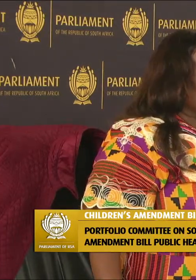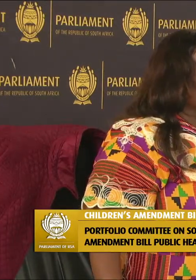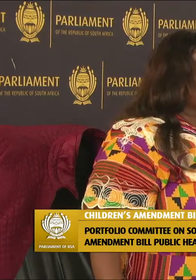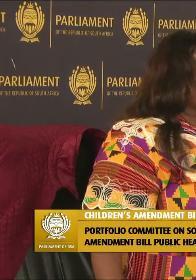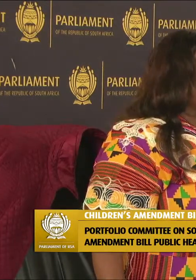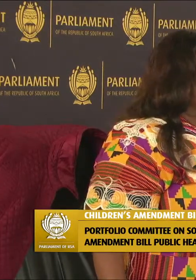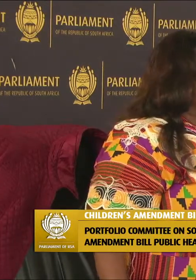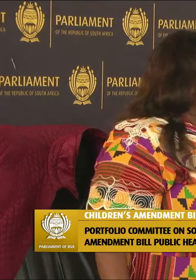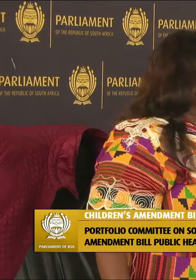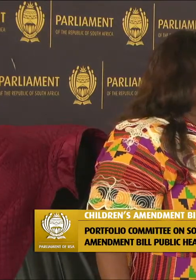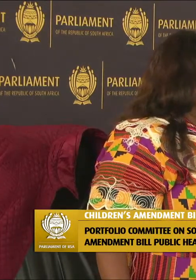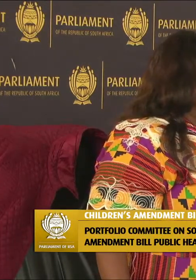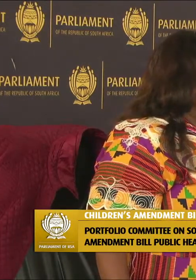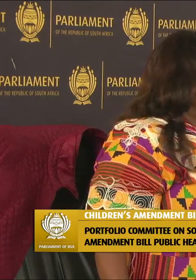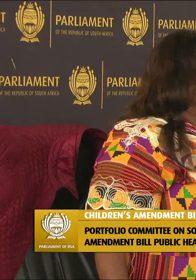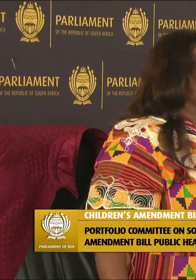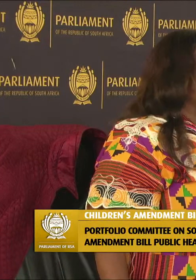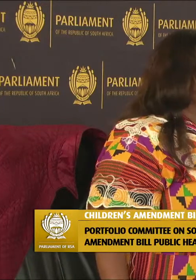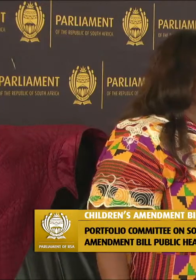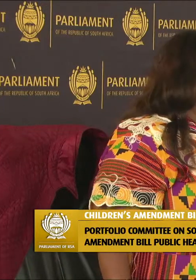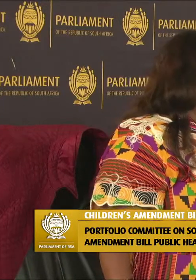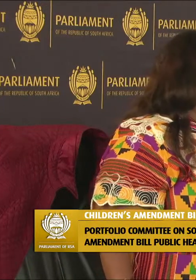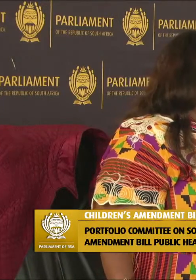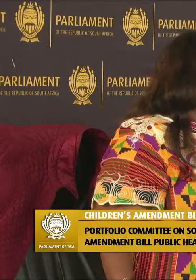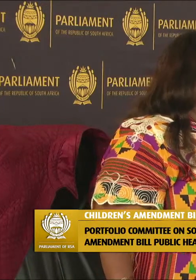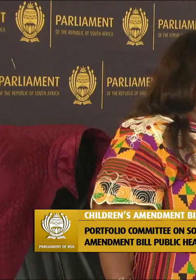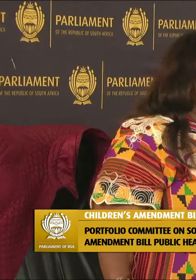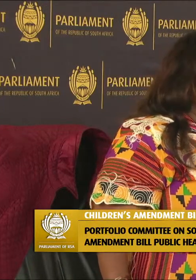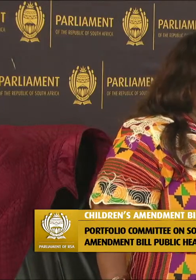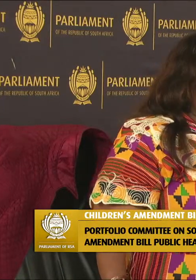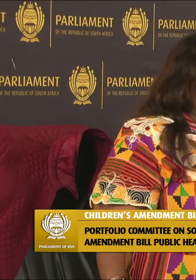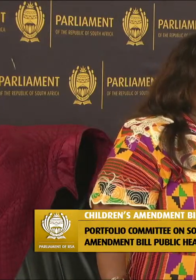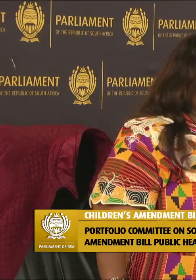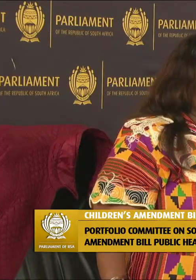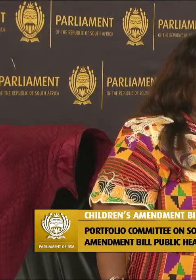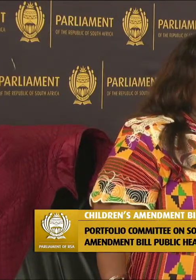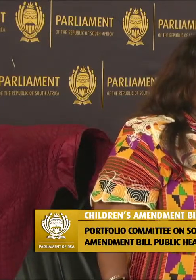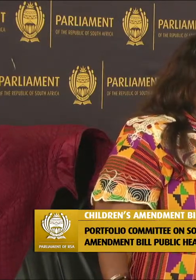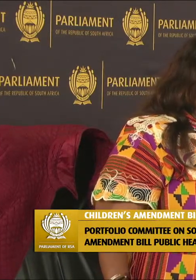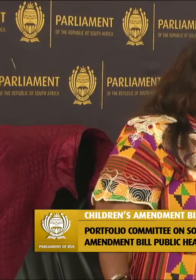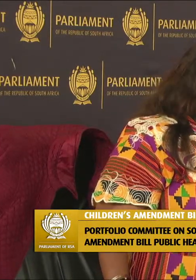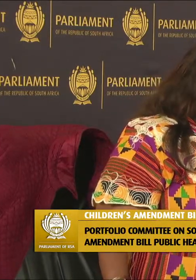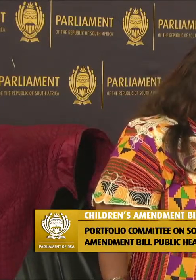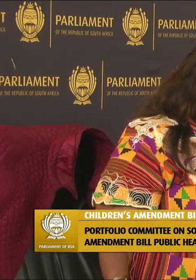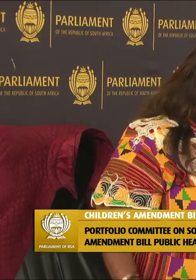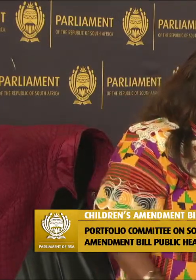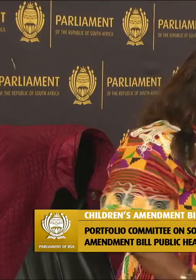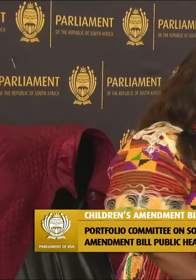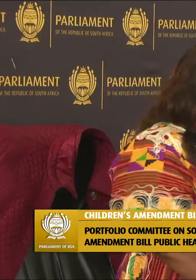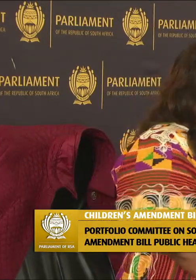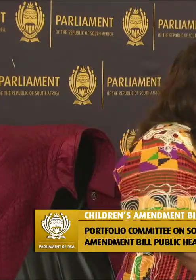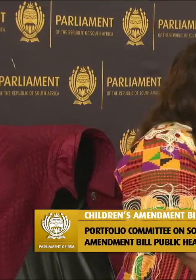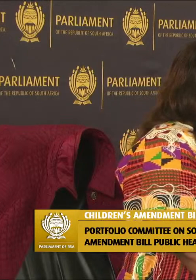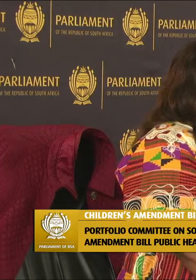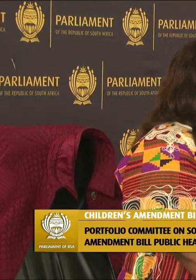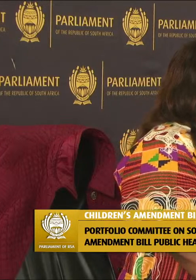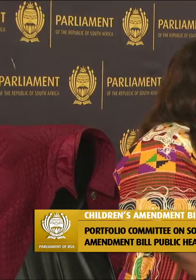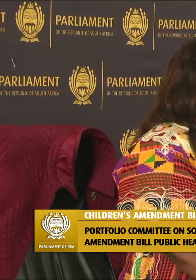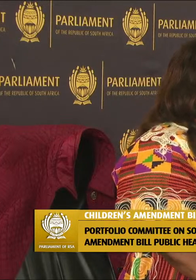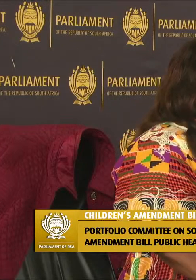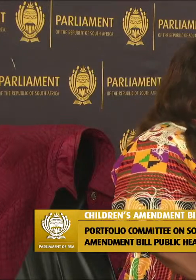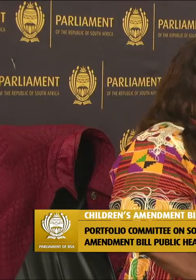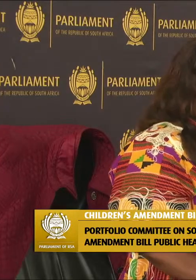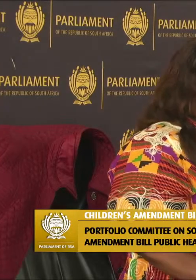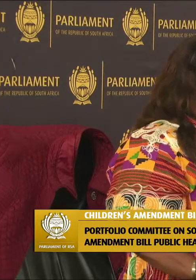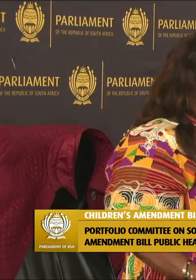ngenxa yalomthetho okuthiwa yi-Children's Act ka-2005. Some people might say our children are out